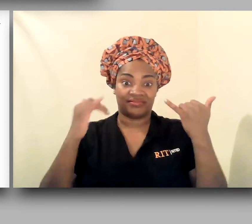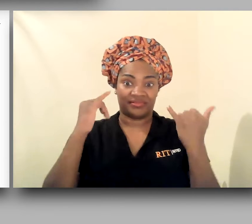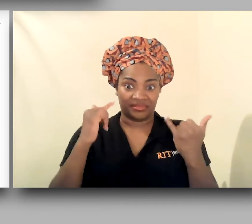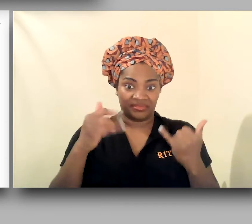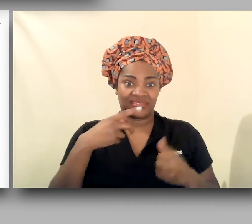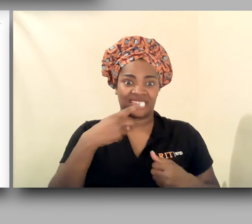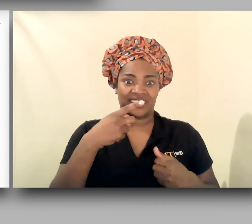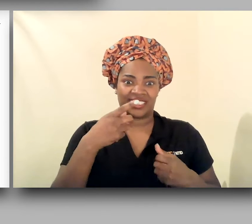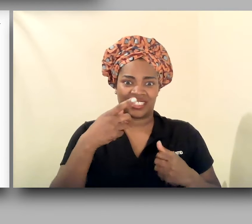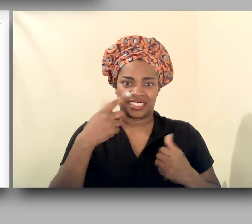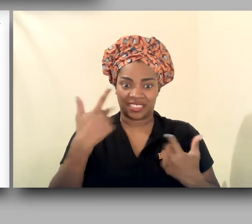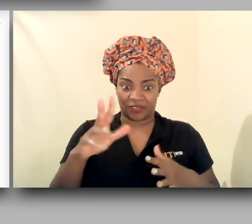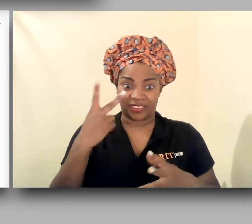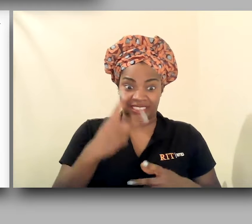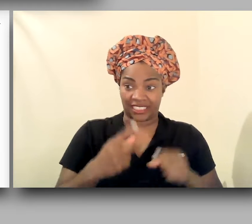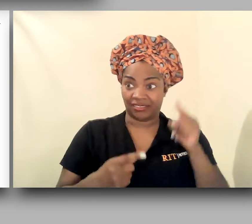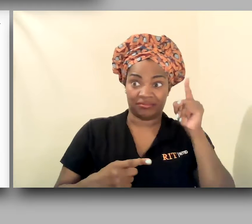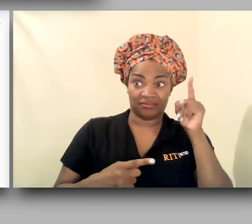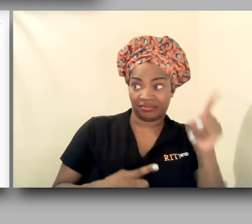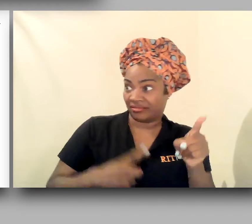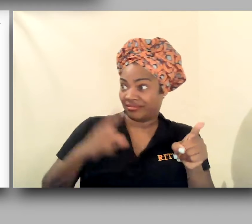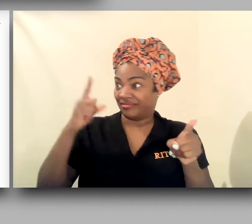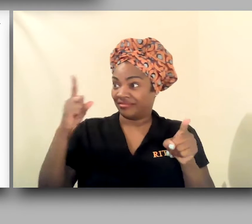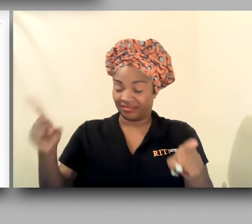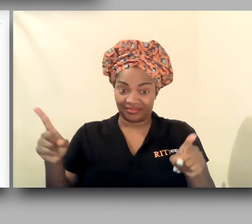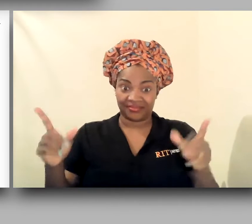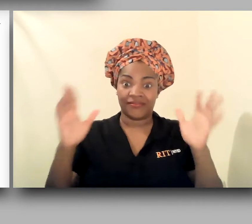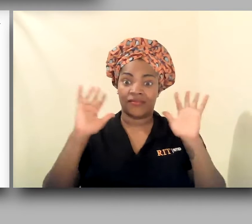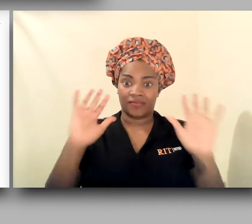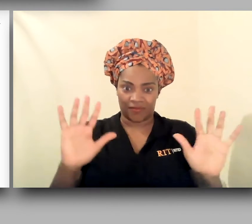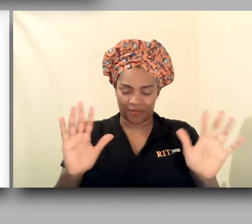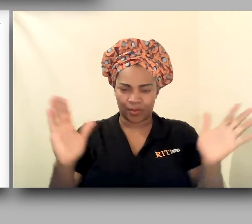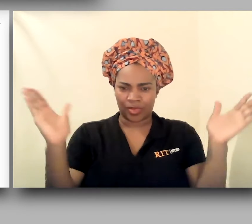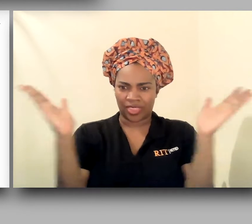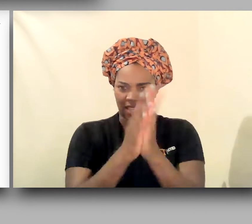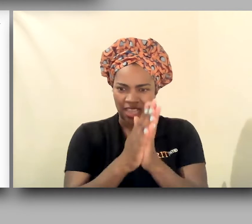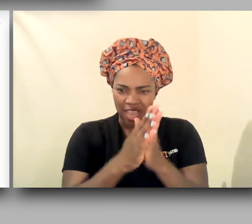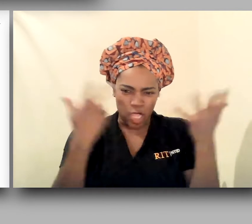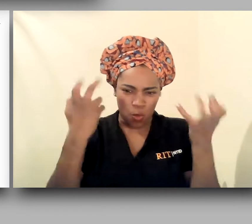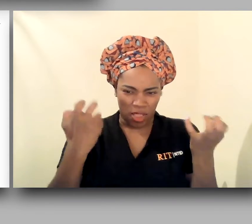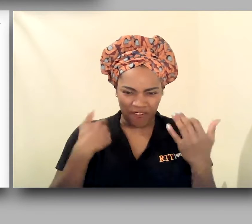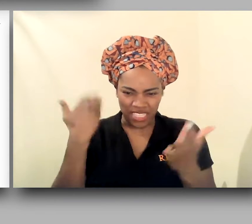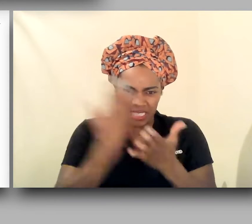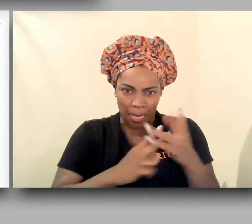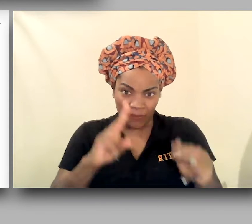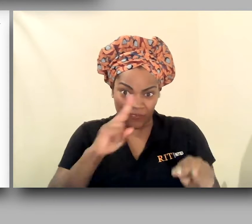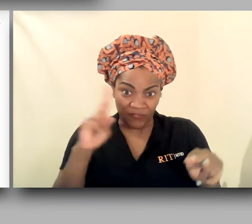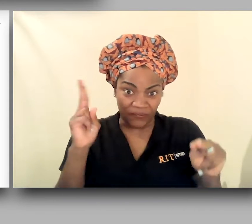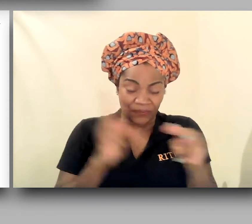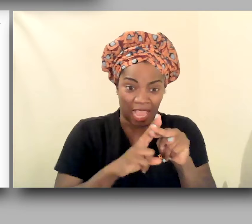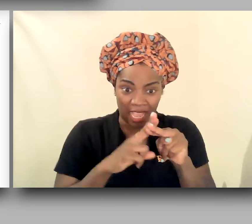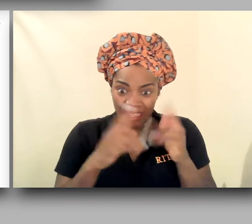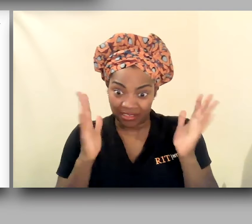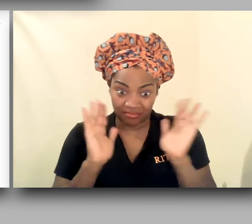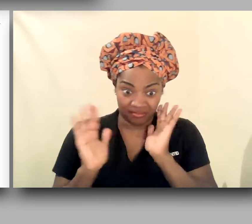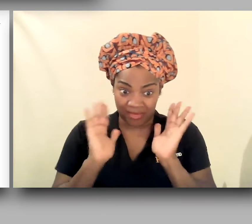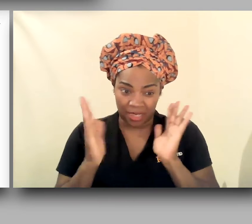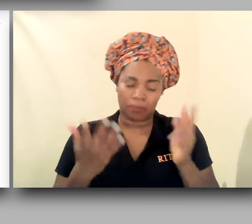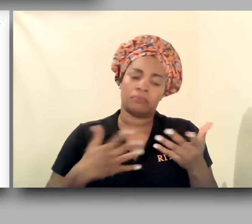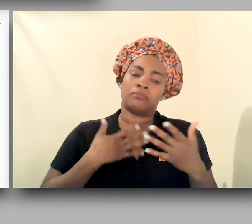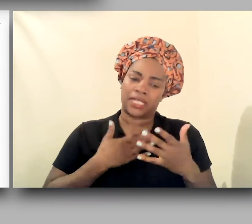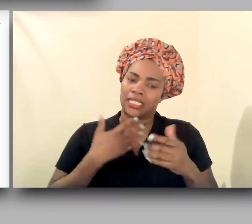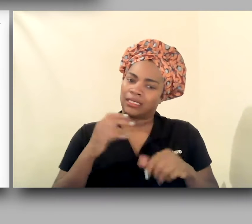Wow. Now you saw, you went from simple to the more complicated one, and you're going to want to have